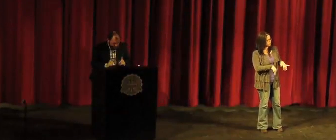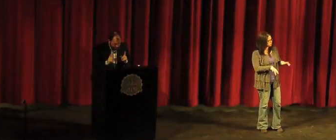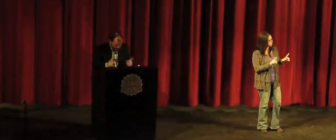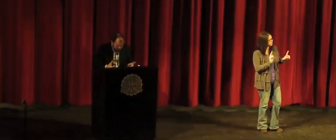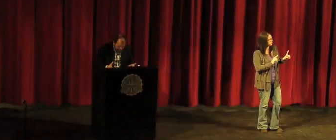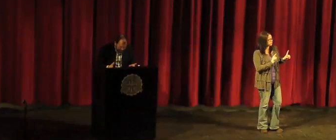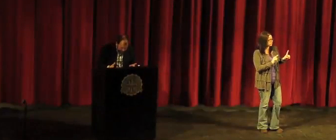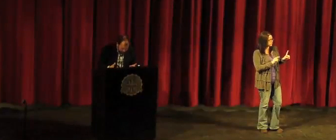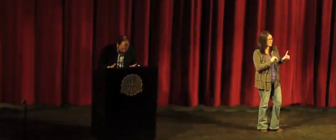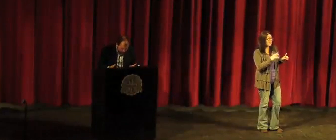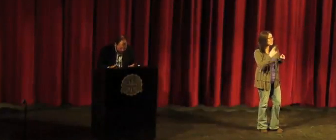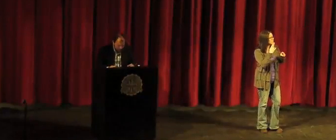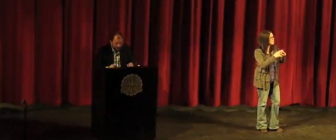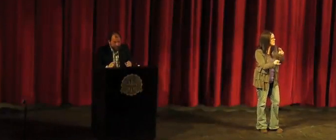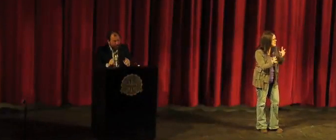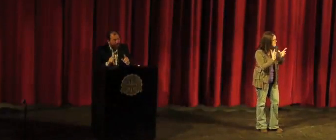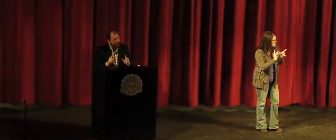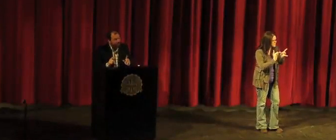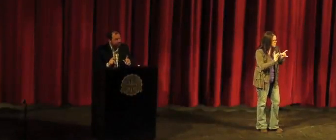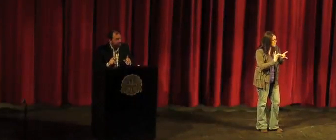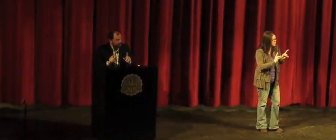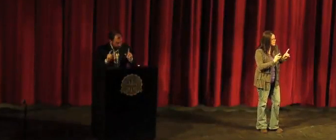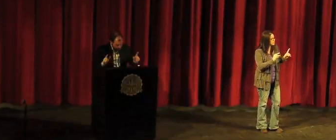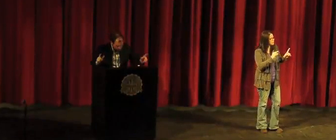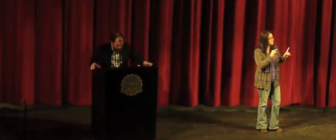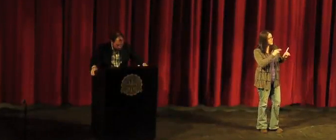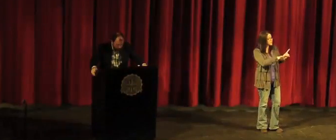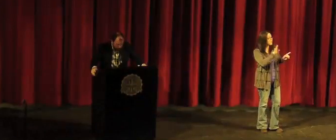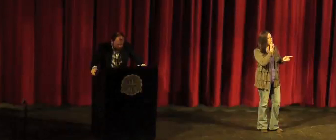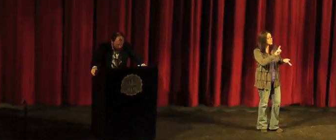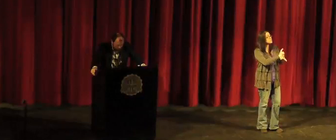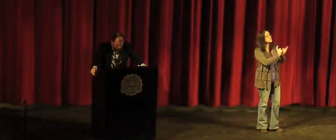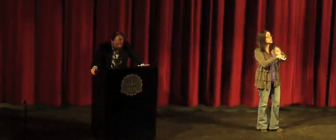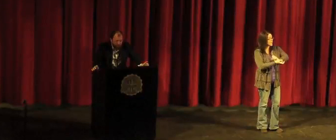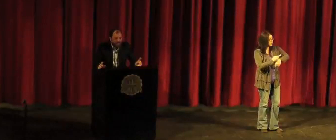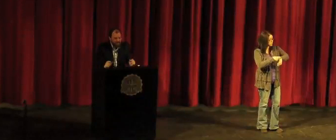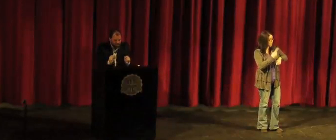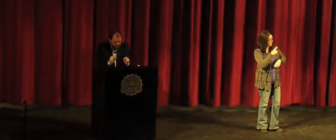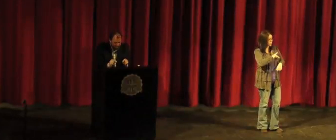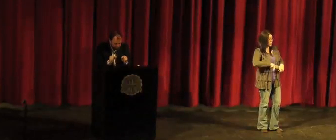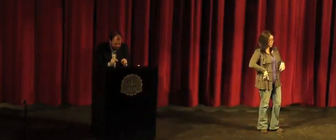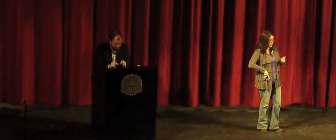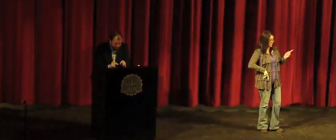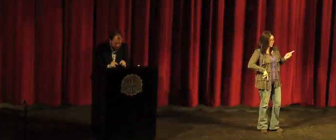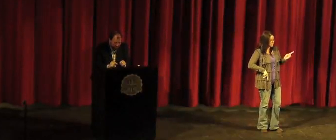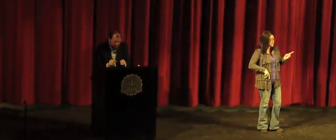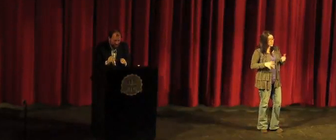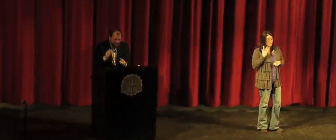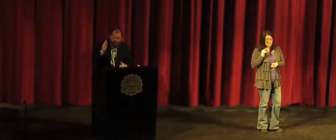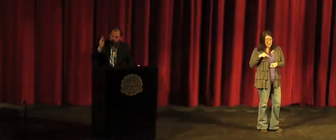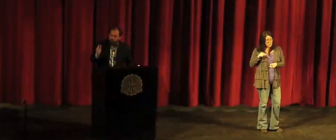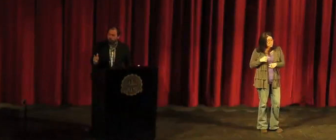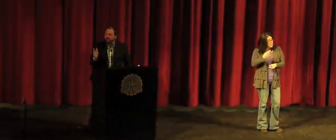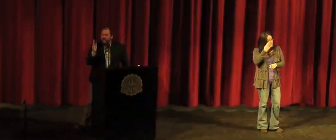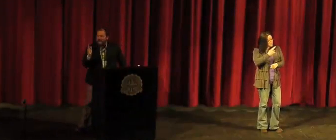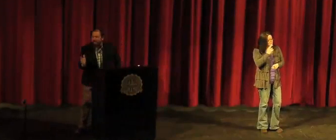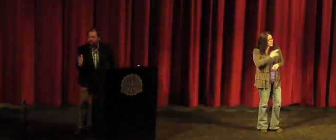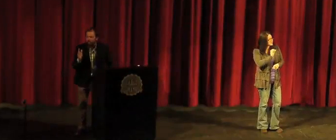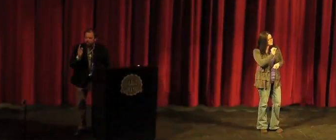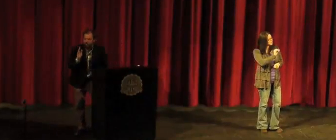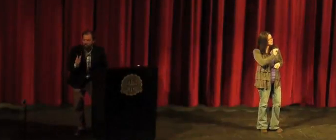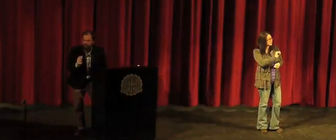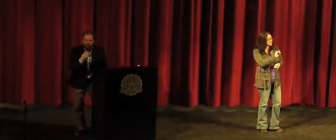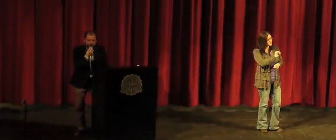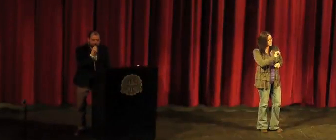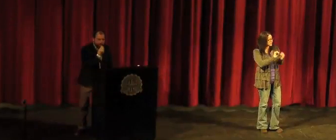In this brief testimony, is going to be a turning point for Bertie, because Lionel realizes that the only